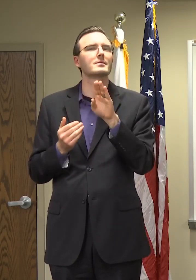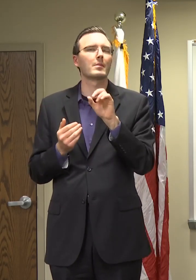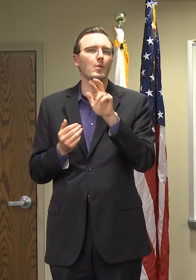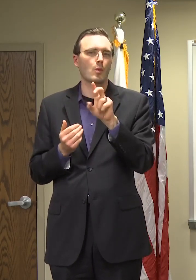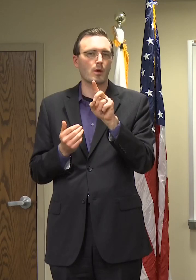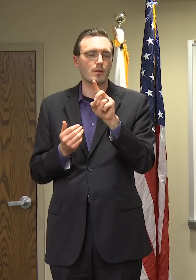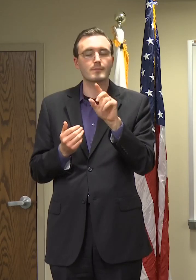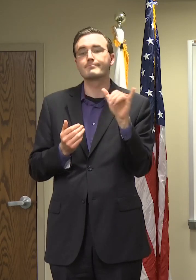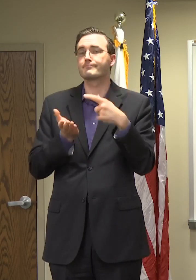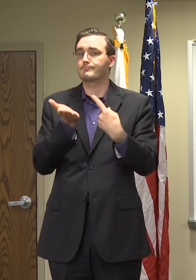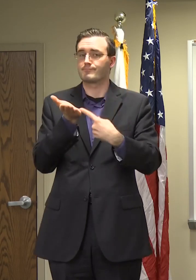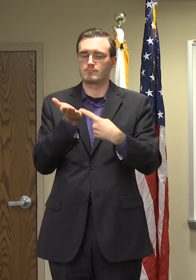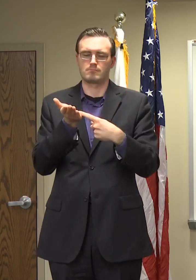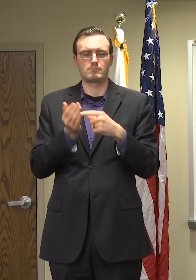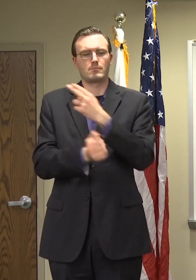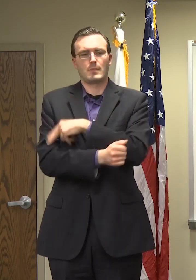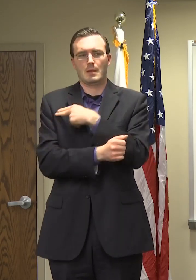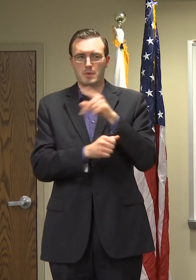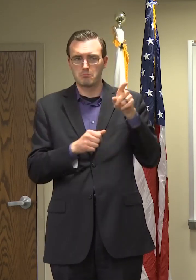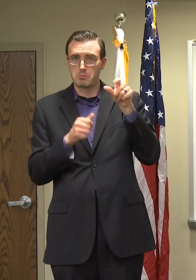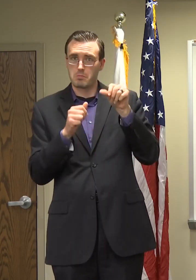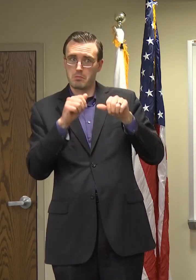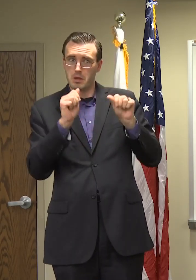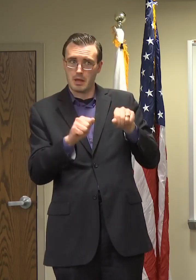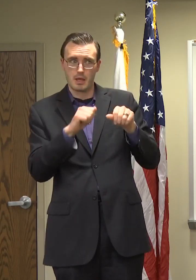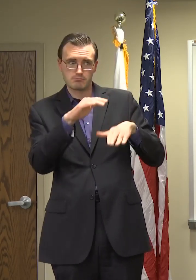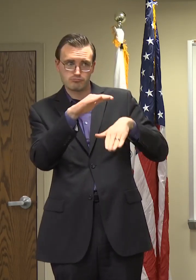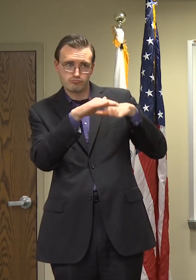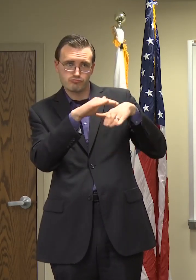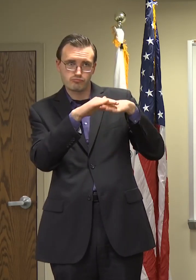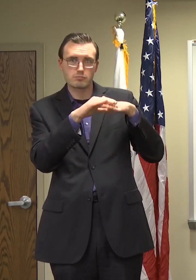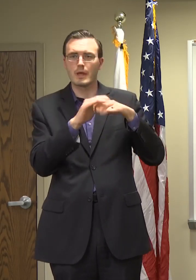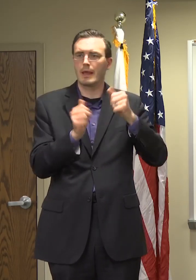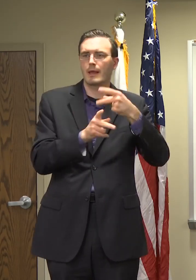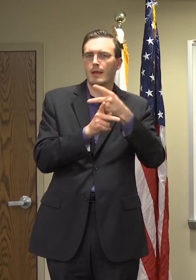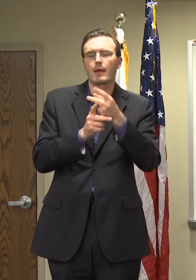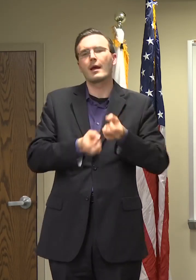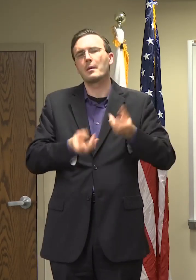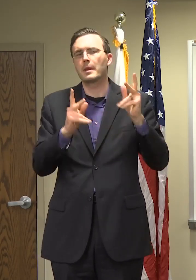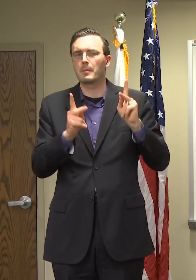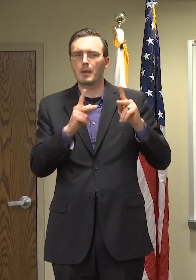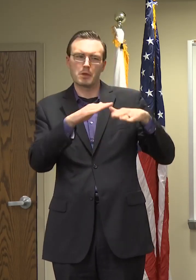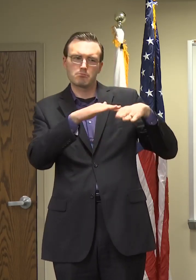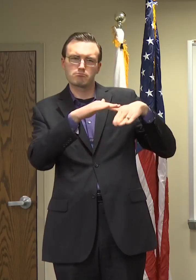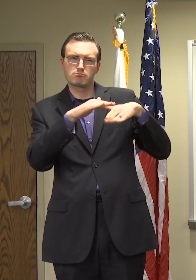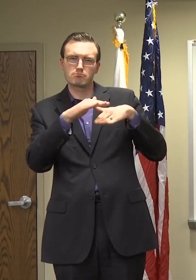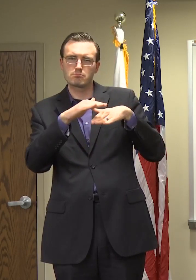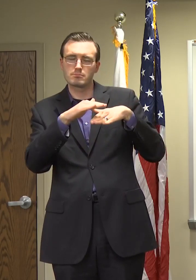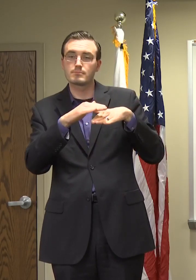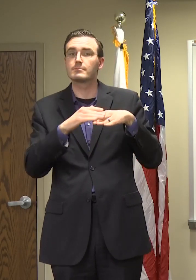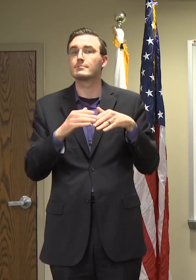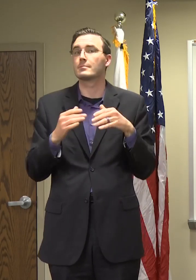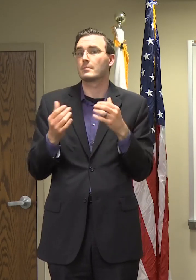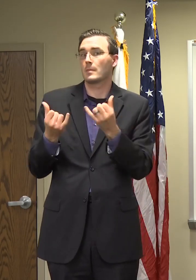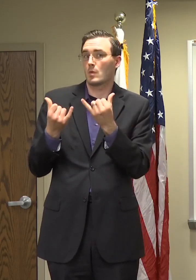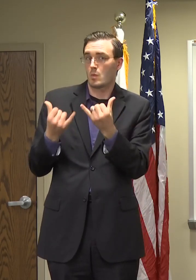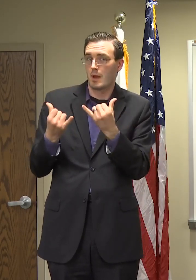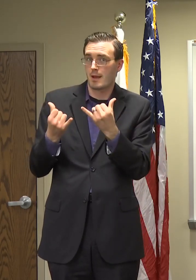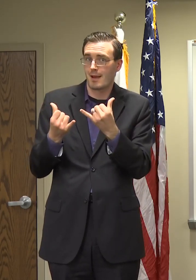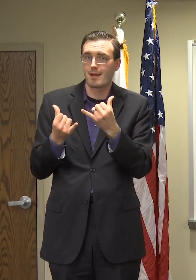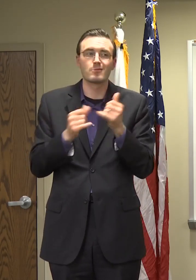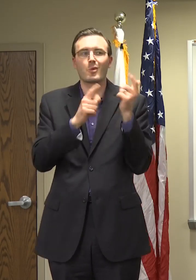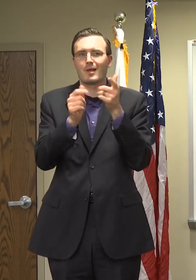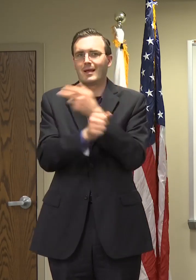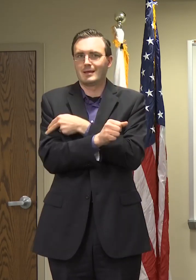is the capacity of our hospital to care for us. And right now, hospitals are asked to keep at least 14% of the capacity available